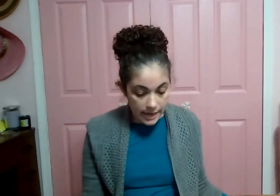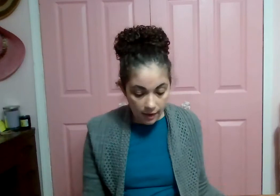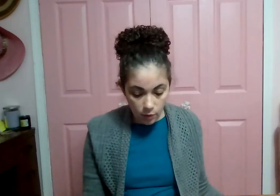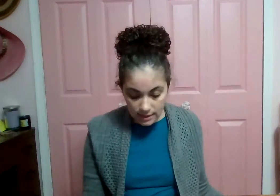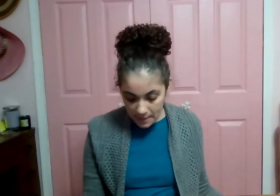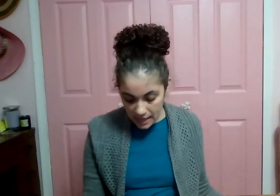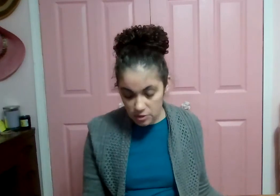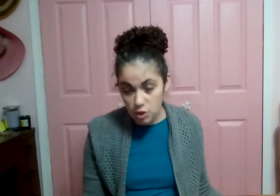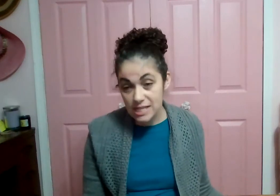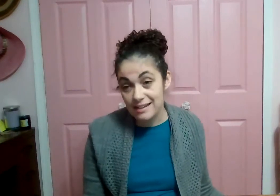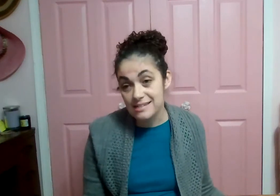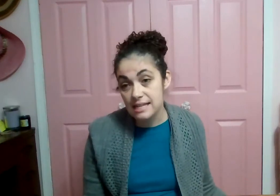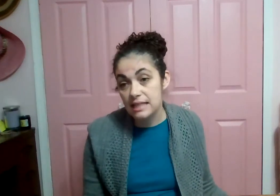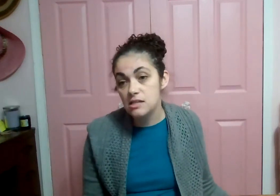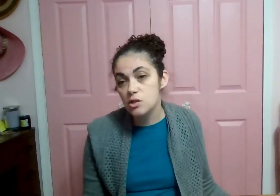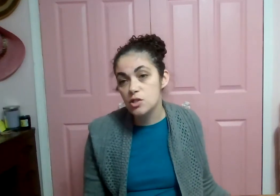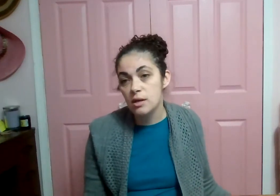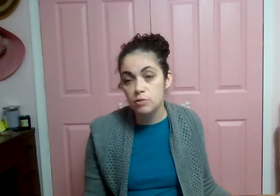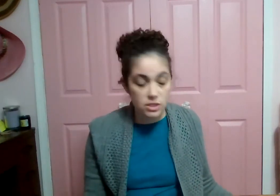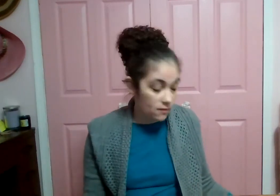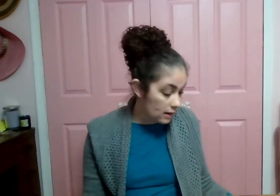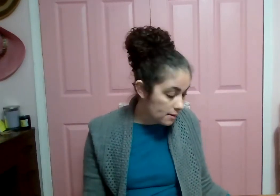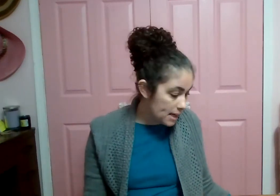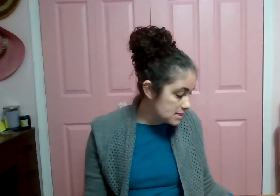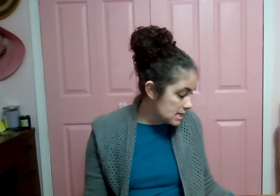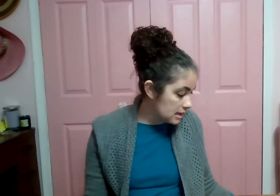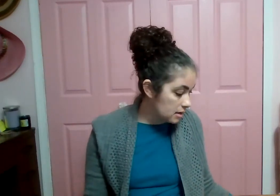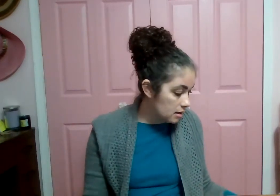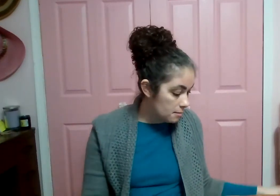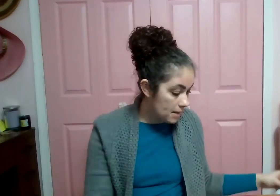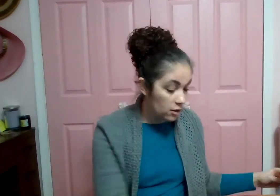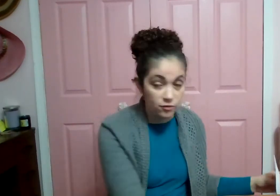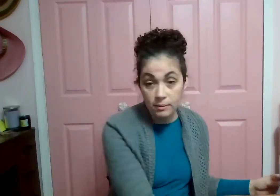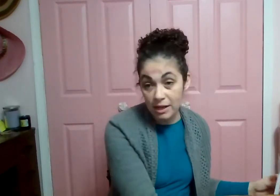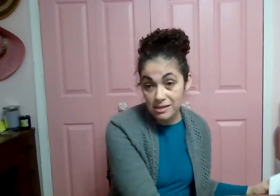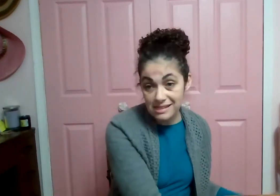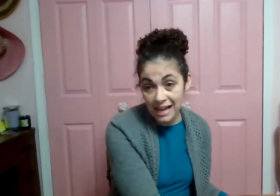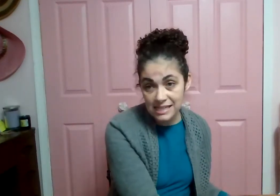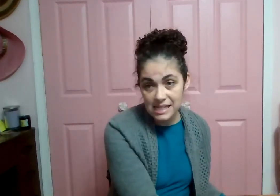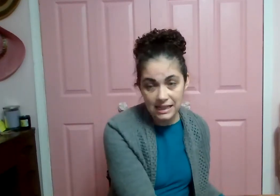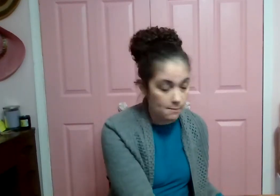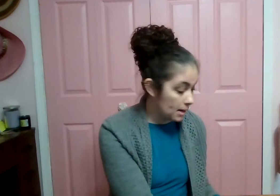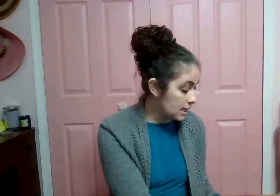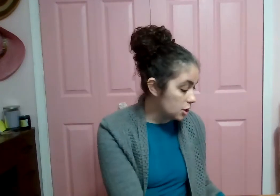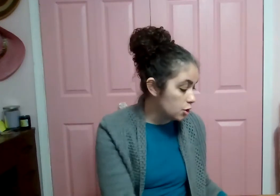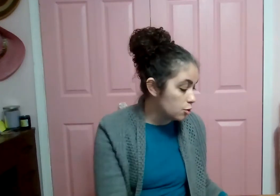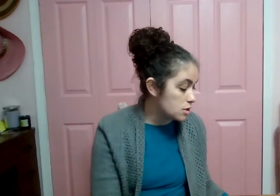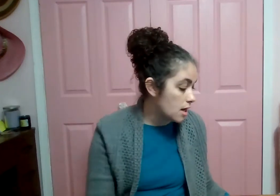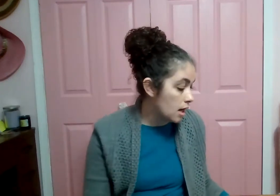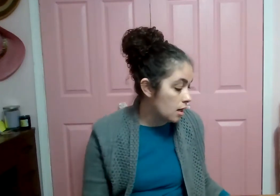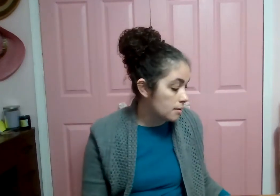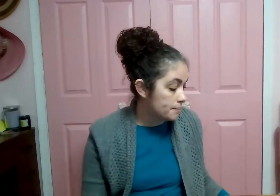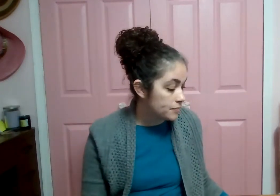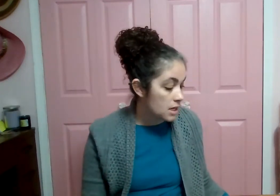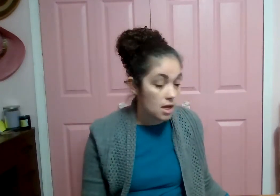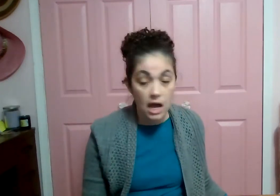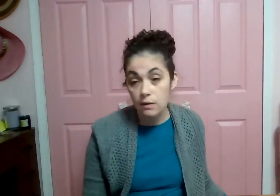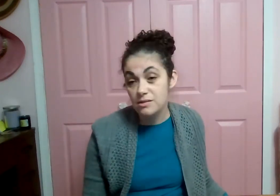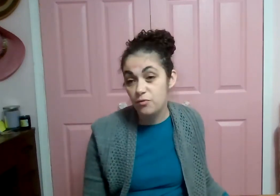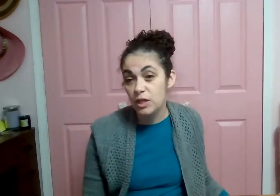Now on to page 6. These are some just very basic male-female signs that they might use. I was